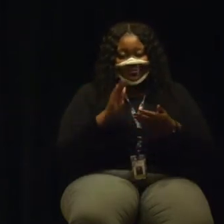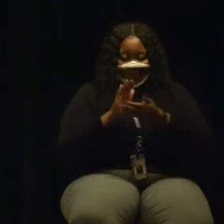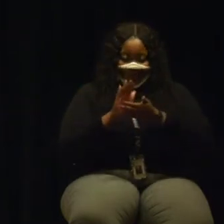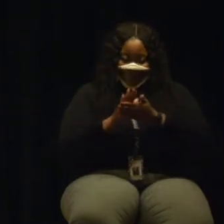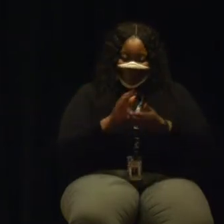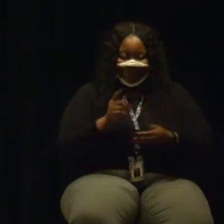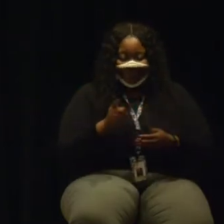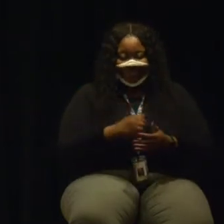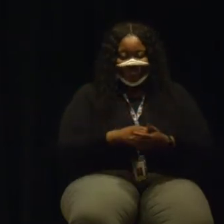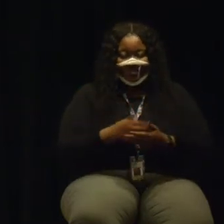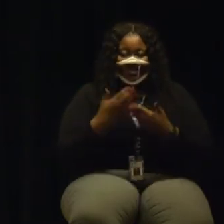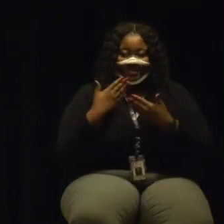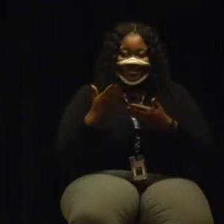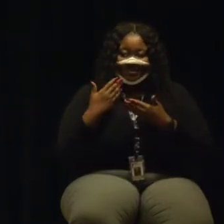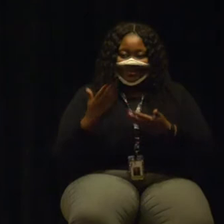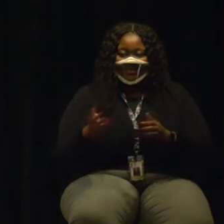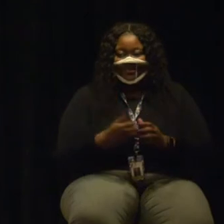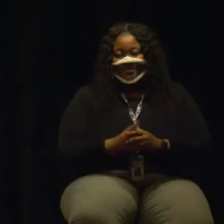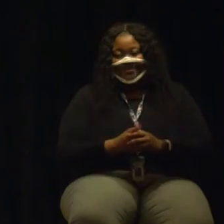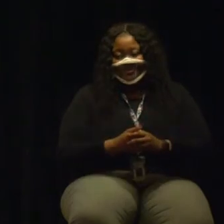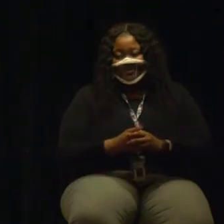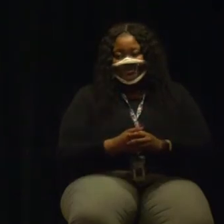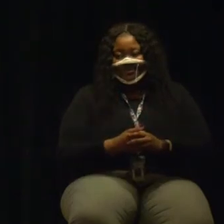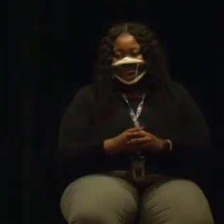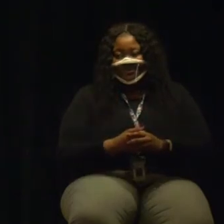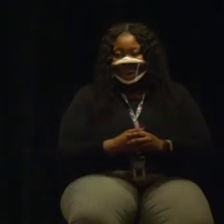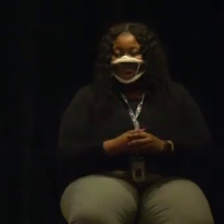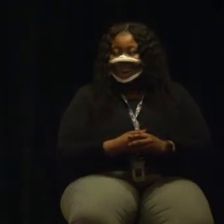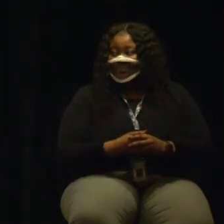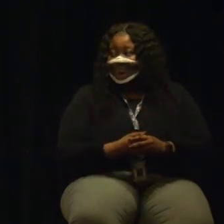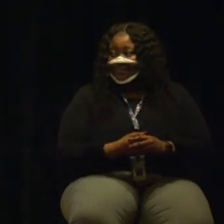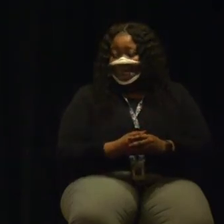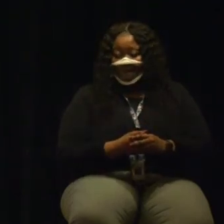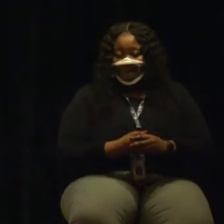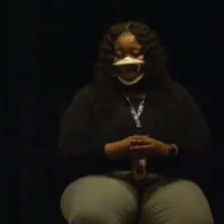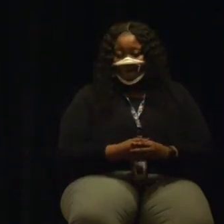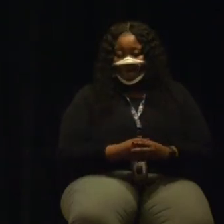too. I hope I did his story the respect it deserves.